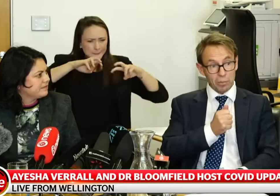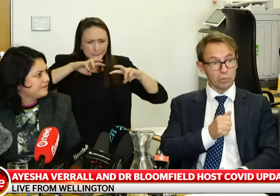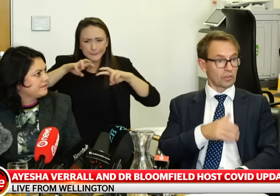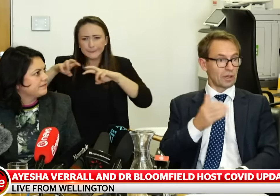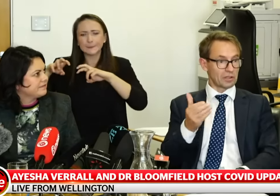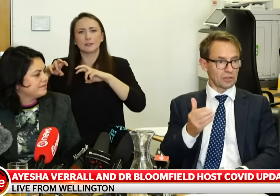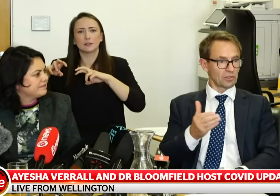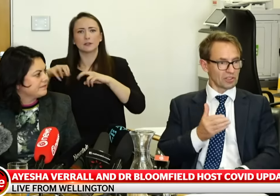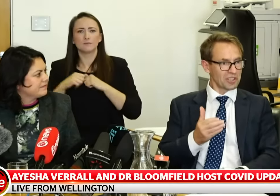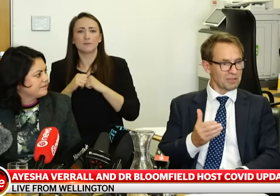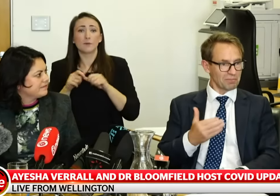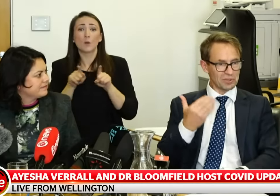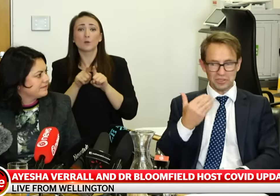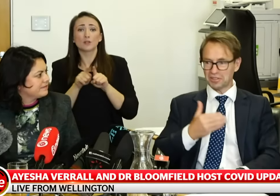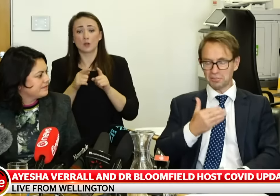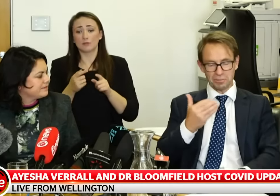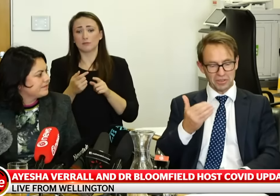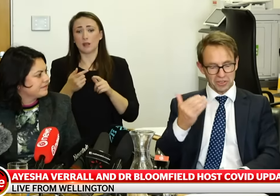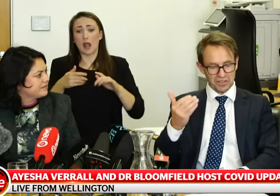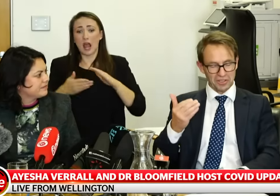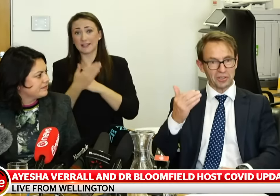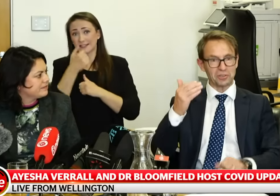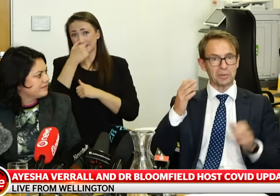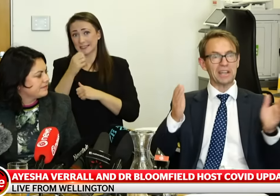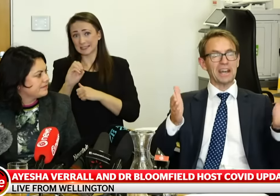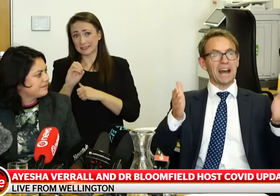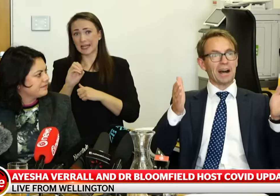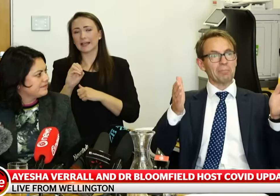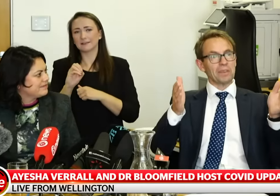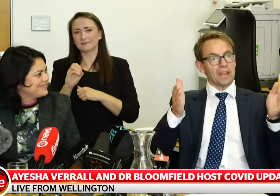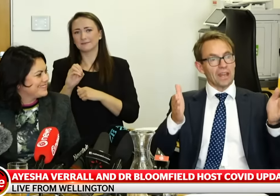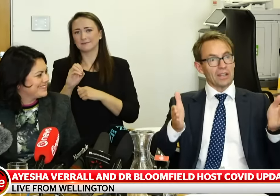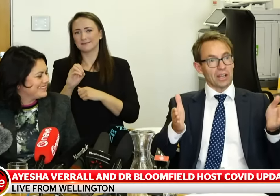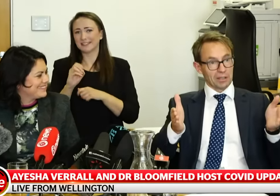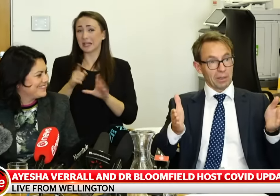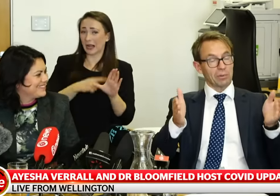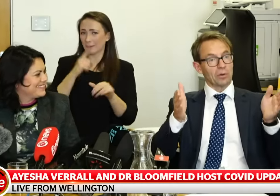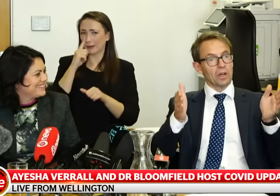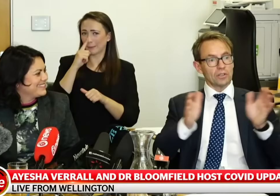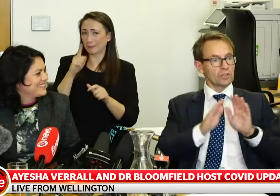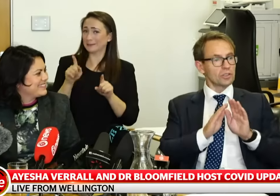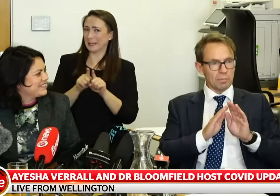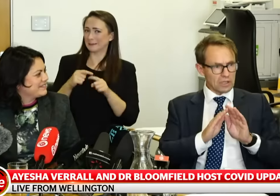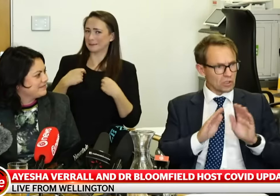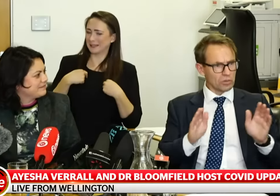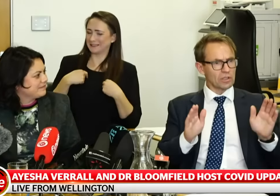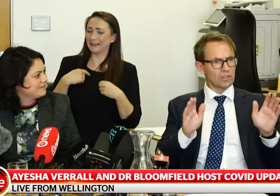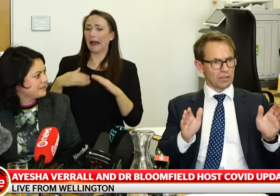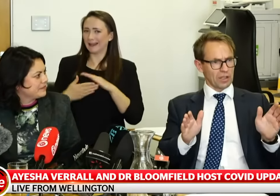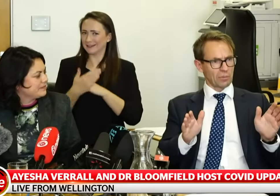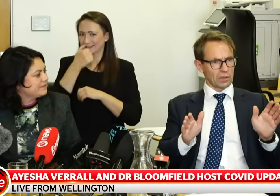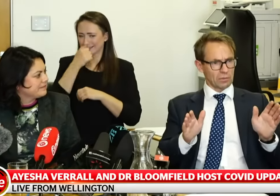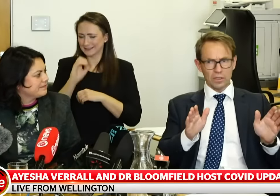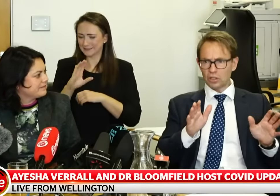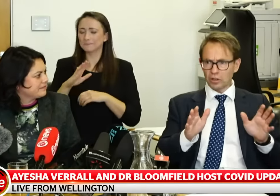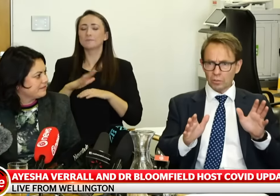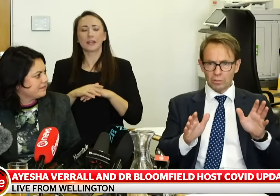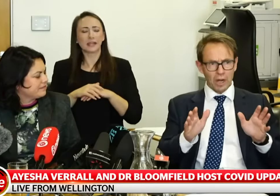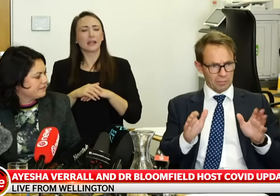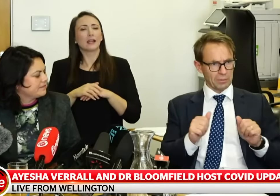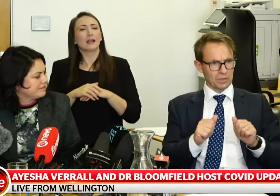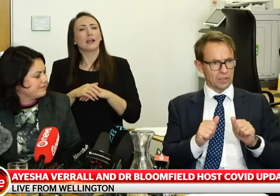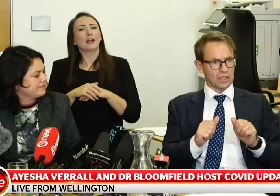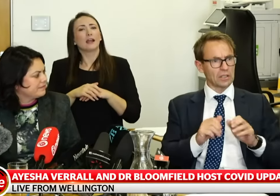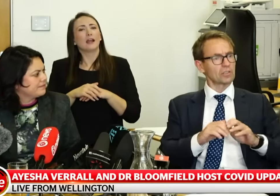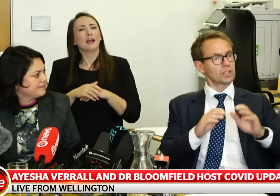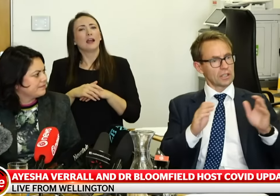younger people, so under 60, which pleased to say still includes me, in younger people, just to make sure there's nothing that we